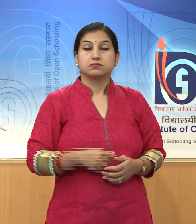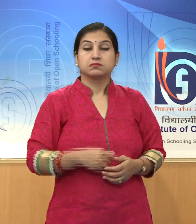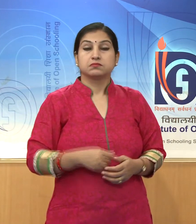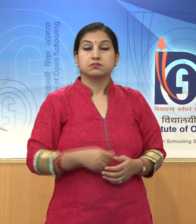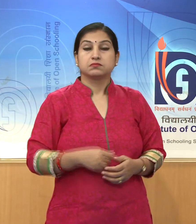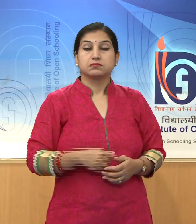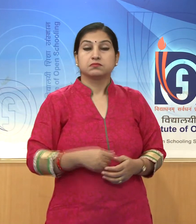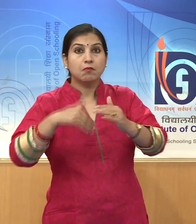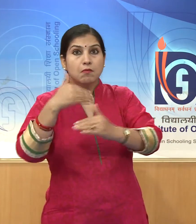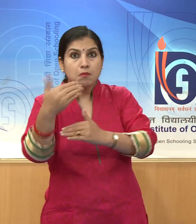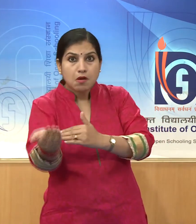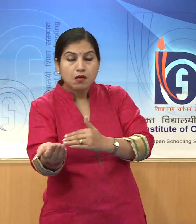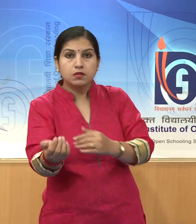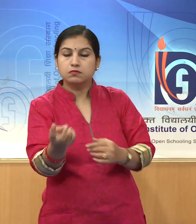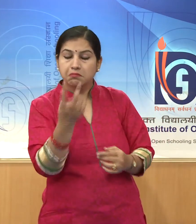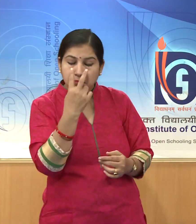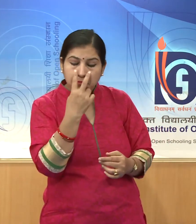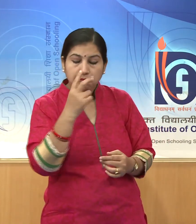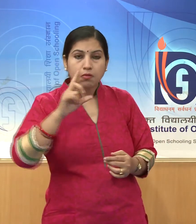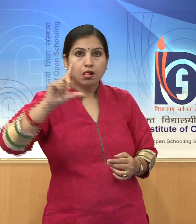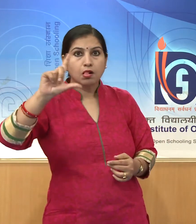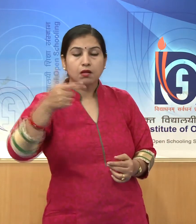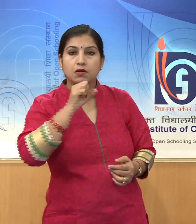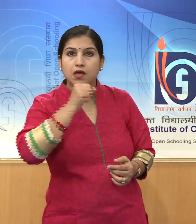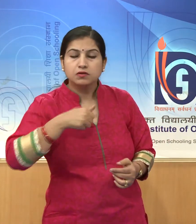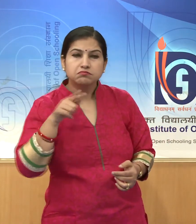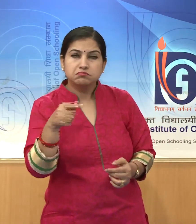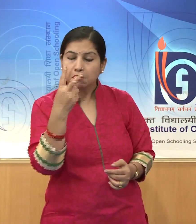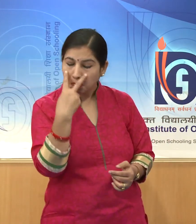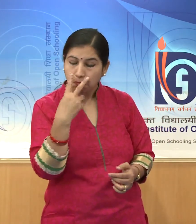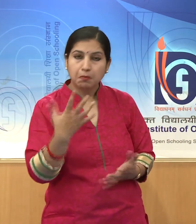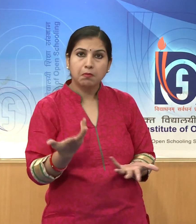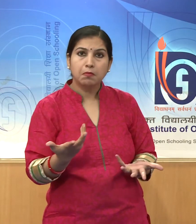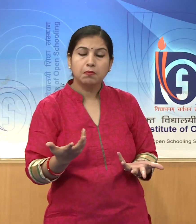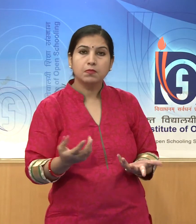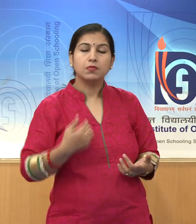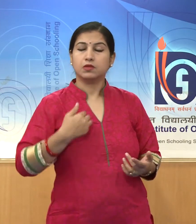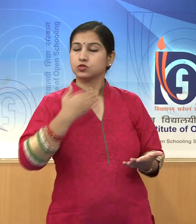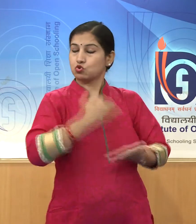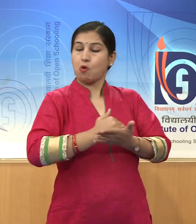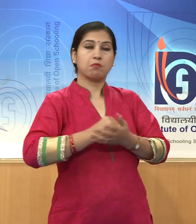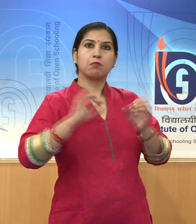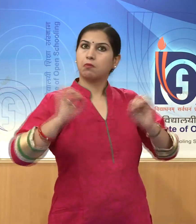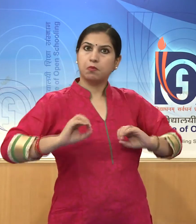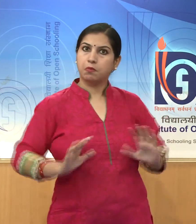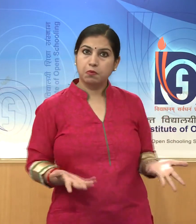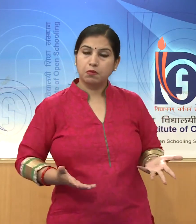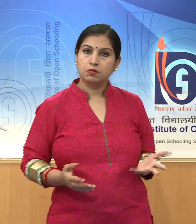and blindness in later age could stop his creative